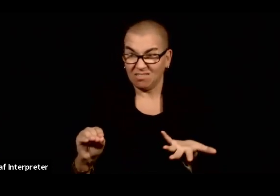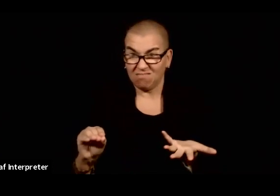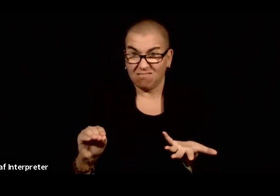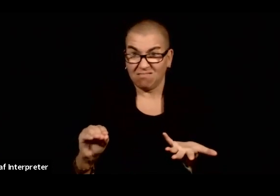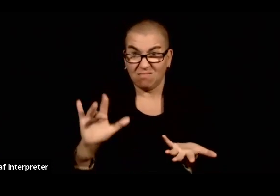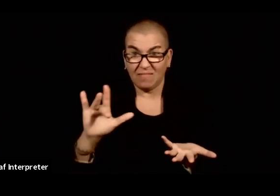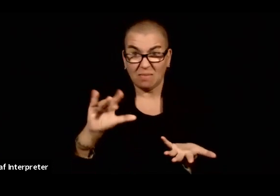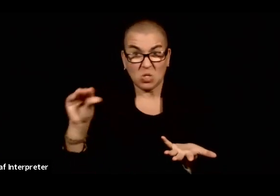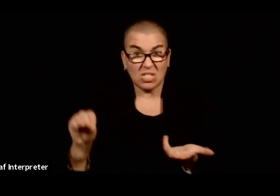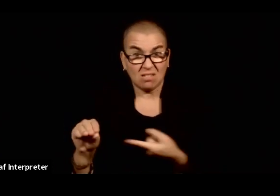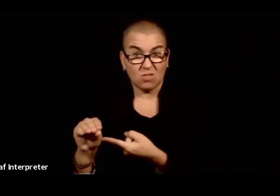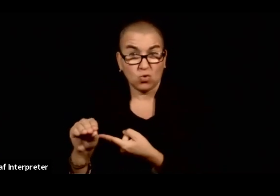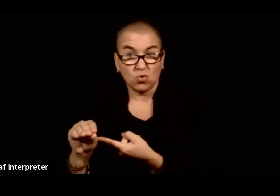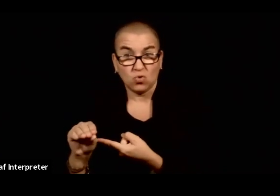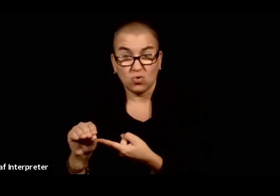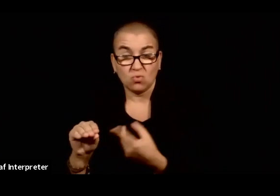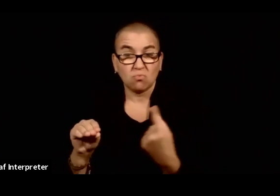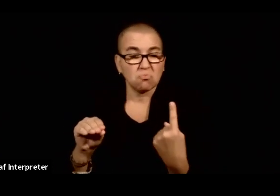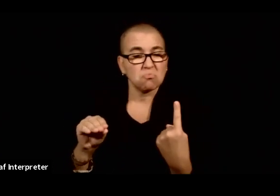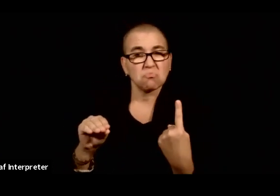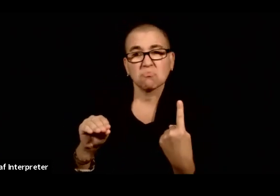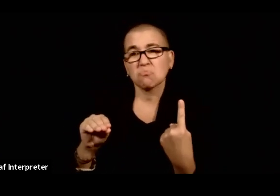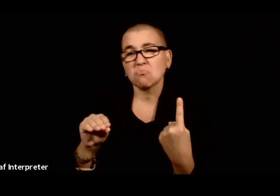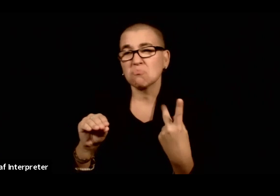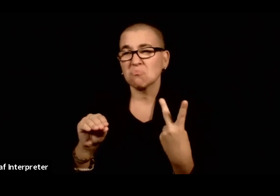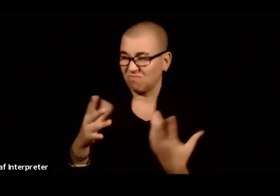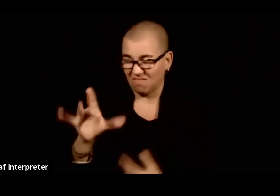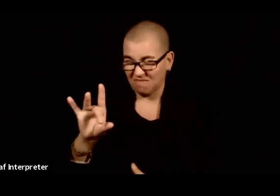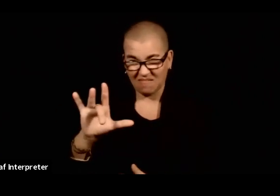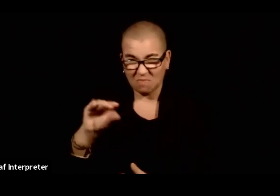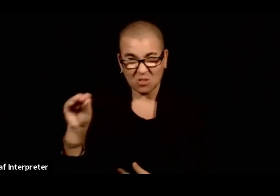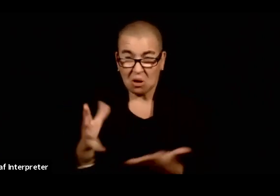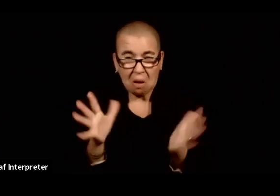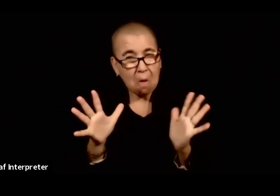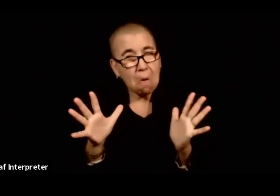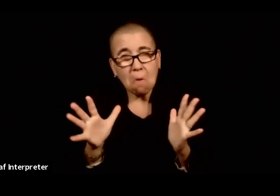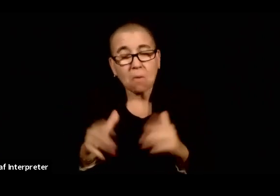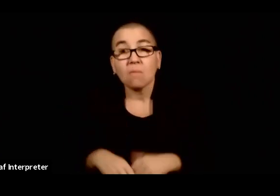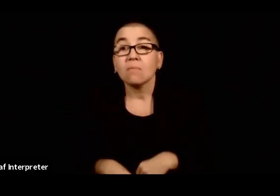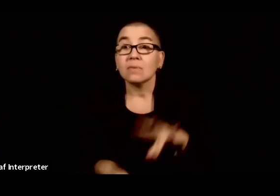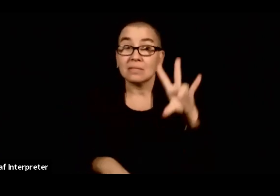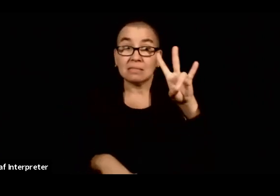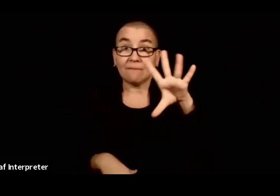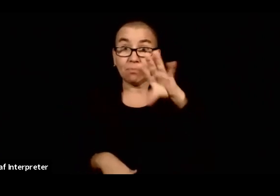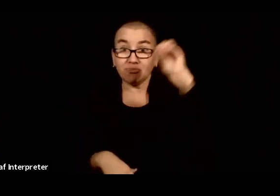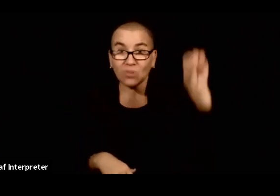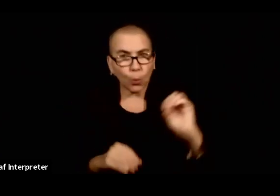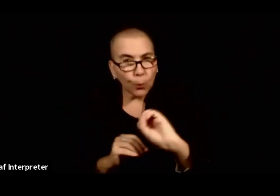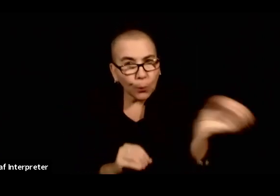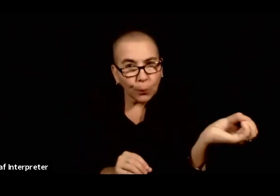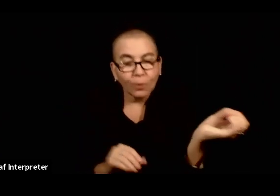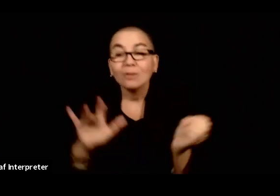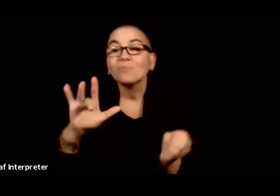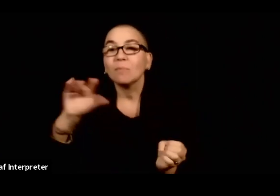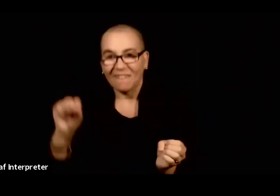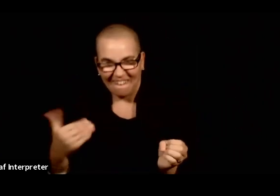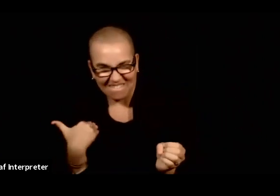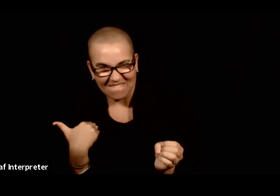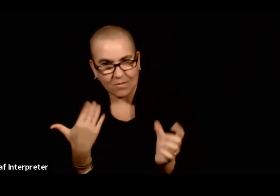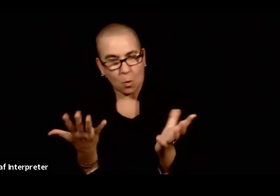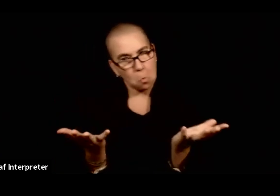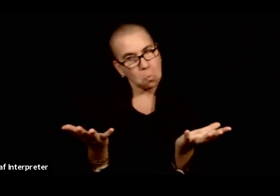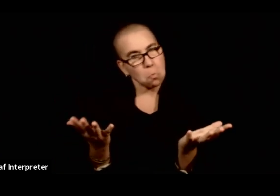assisted living facilities have ever had an outbreak. Less than 10% of them, 151 facilities,